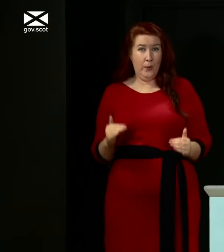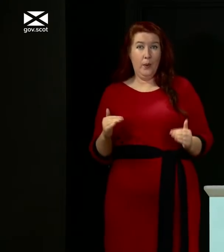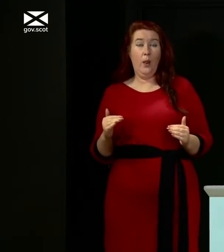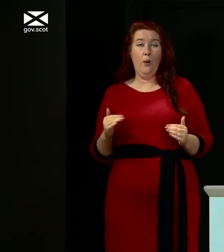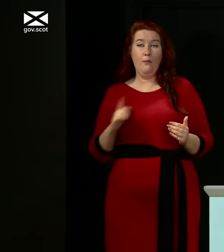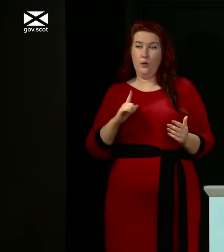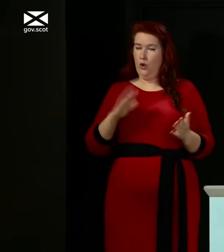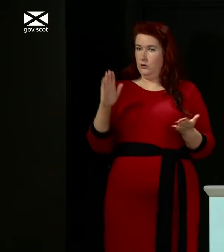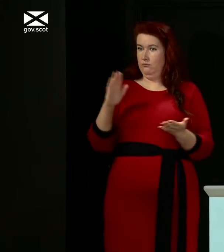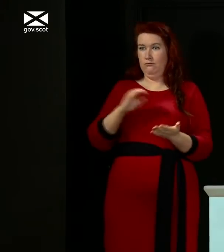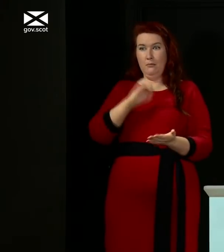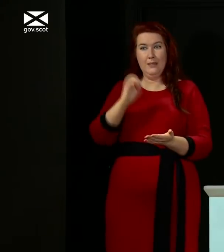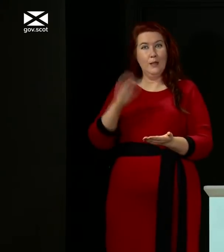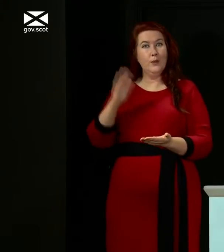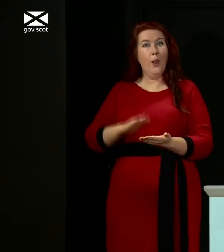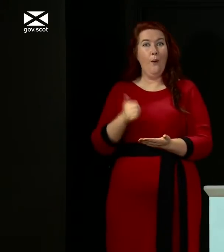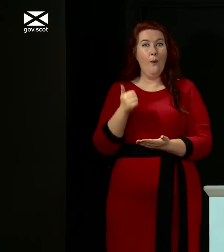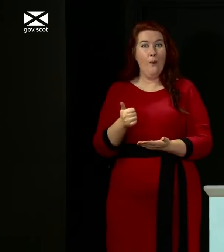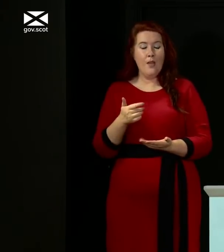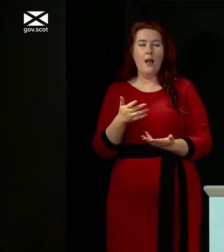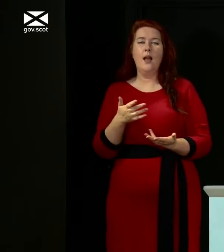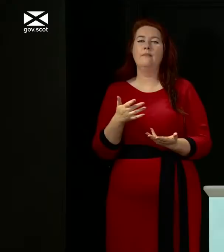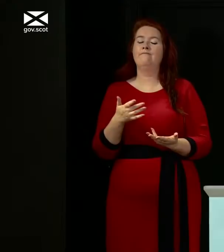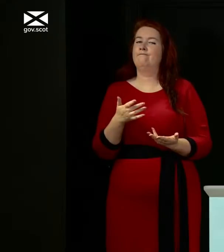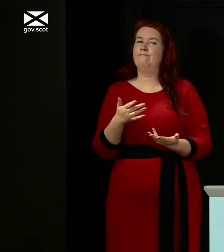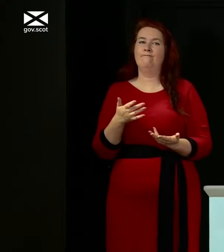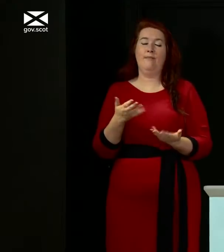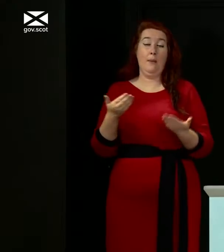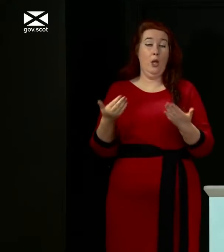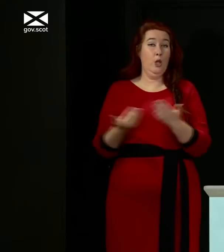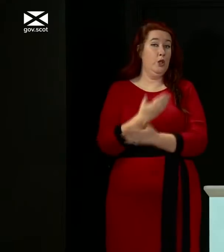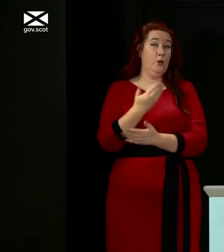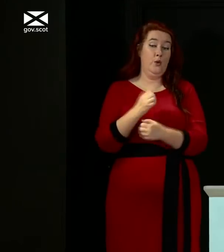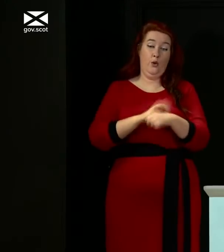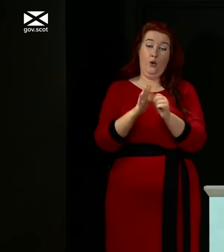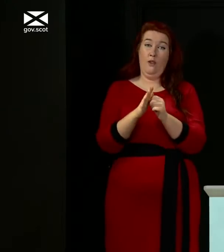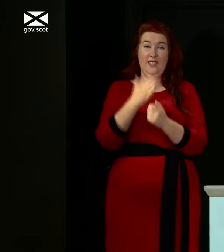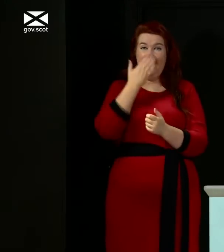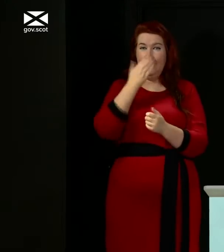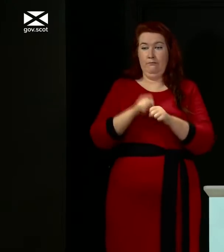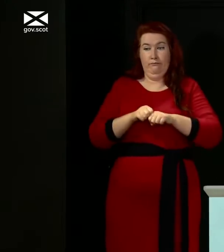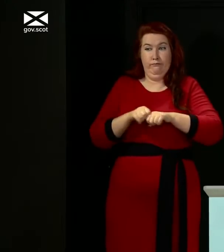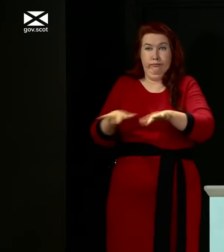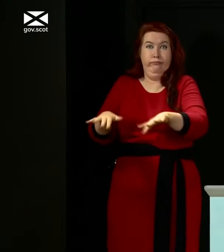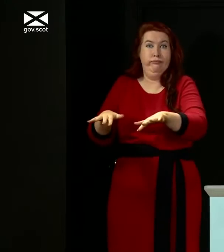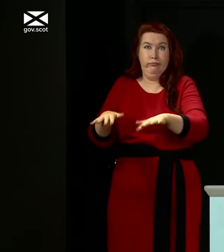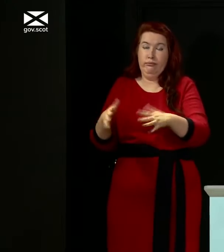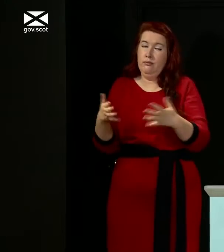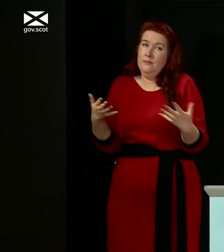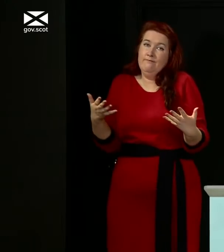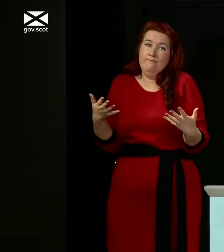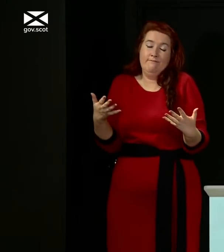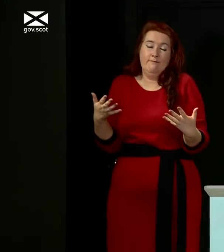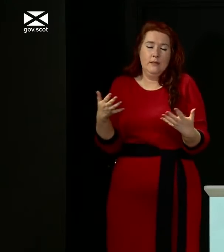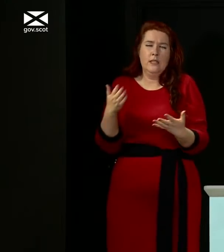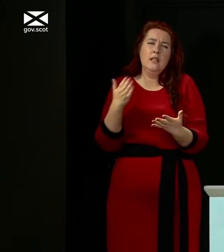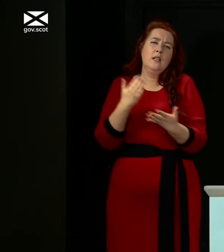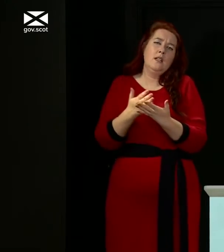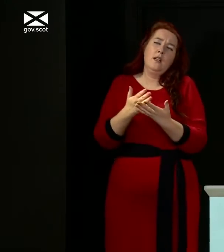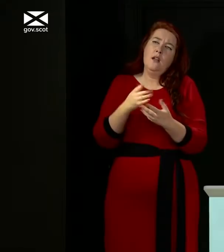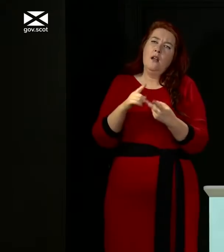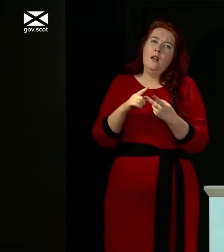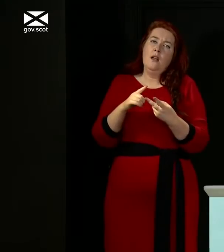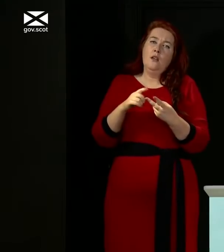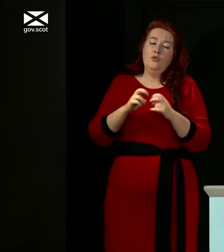case incidence was so low. But the virus this new strain has got in there. That will undoubtedly be, to some extent,